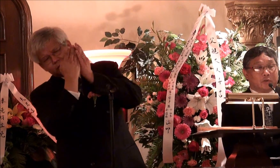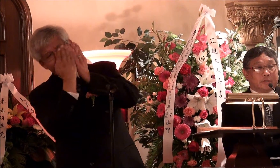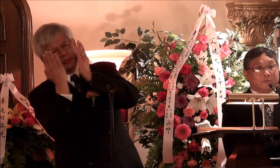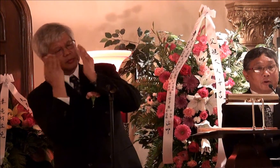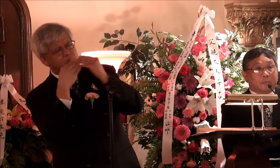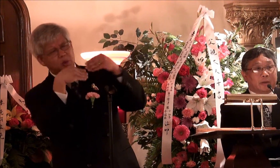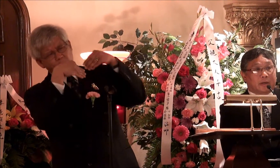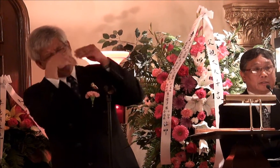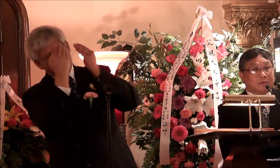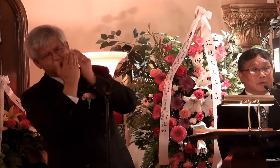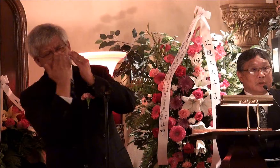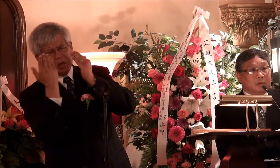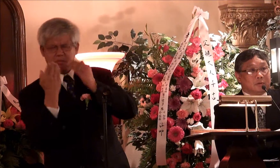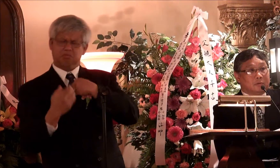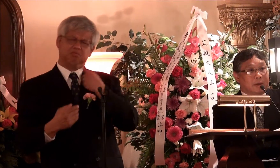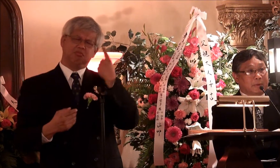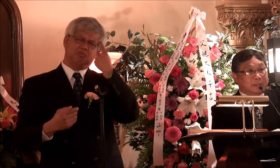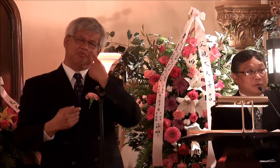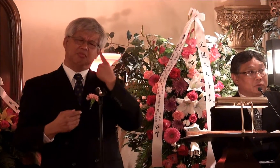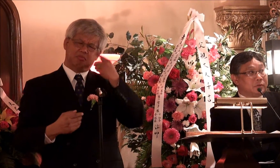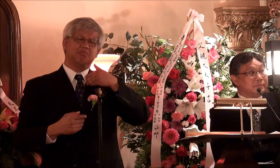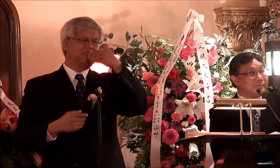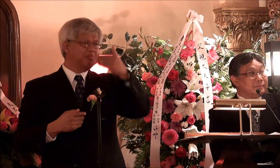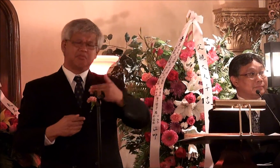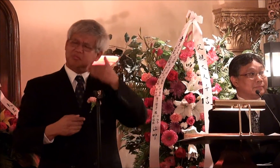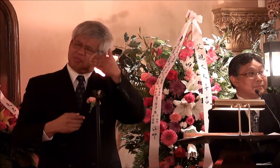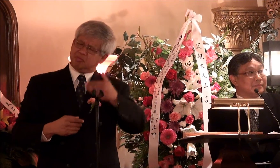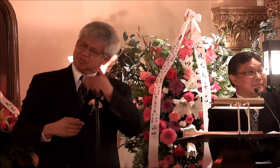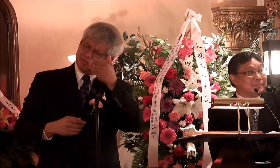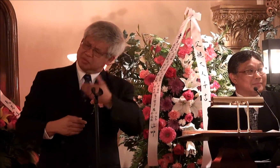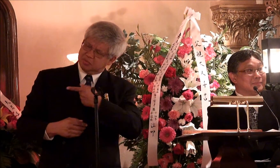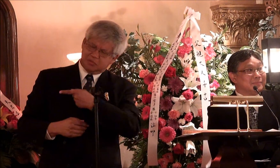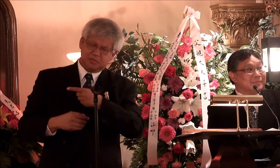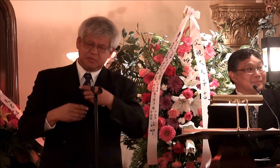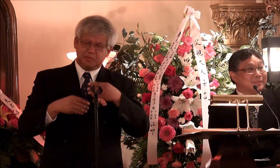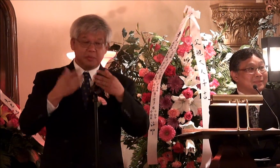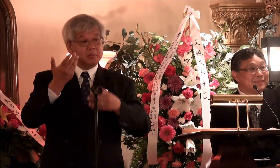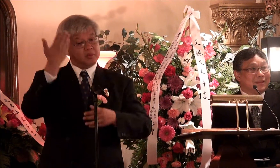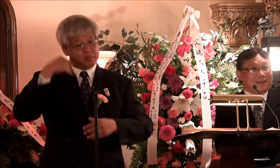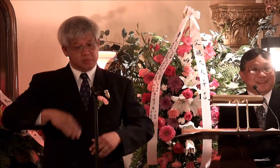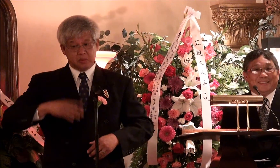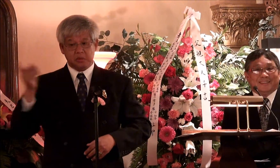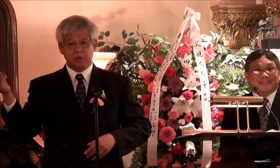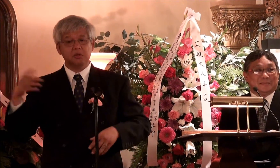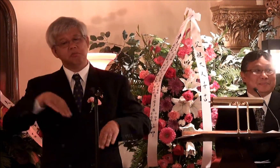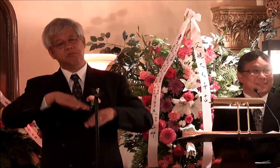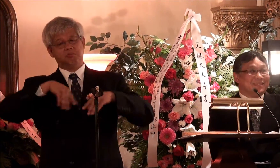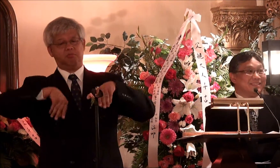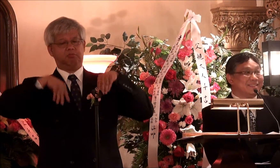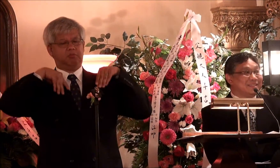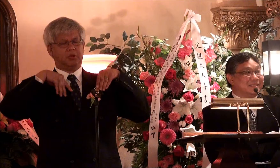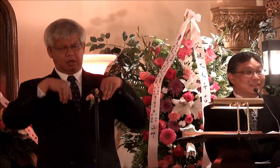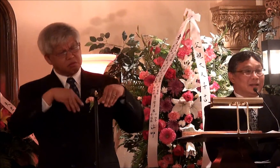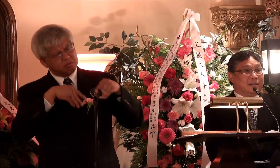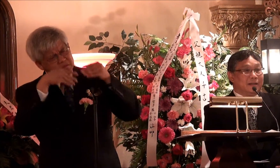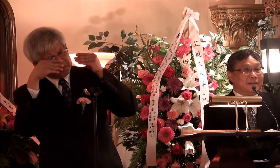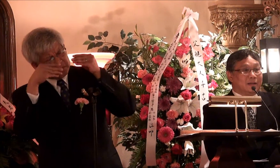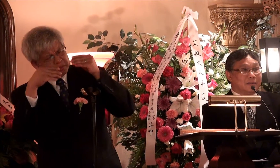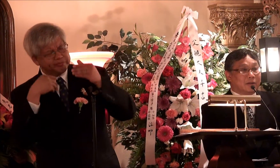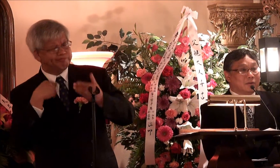sometimes I would see that my father was asleep, but he was asleep with the blanket like over his head, and I would see that continually. But I